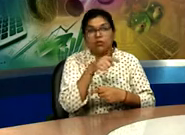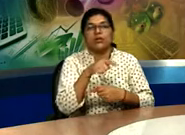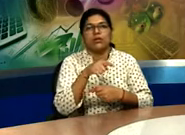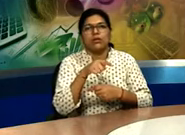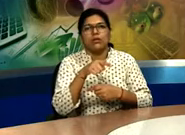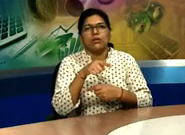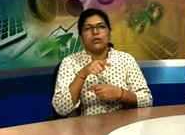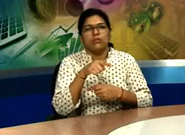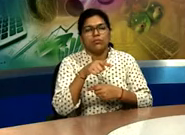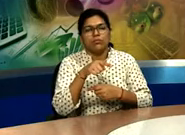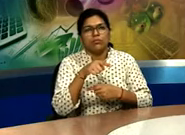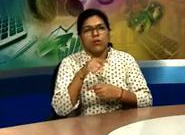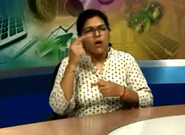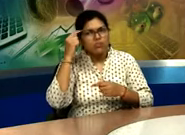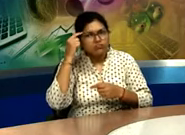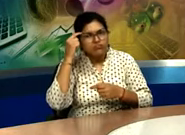an Italian astronomer